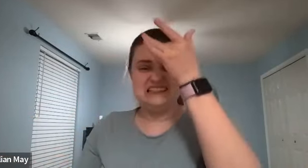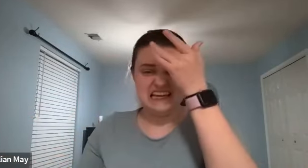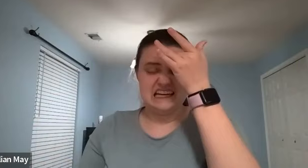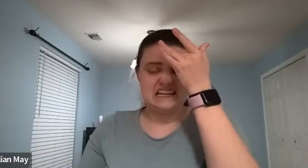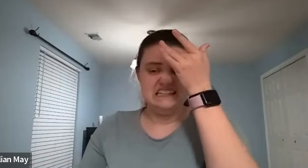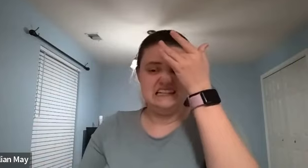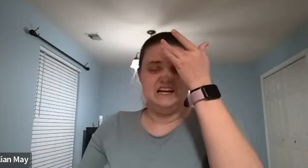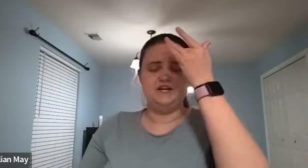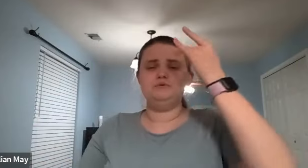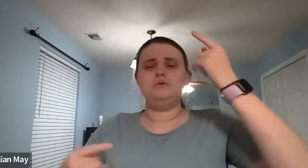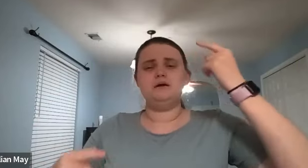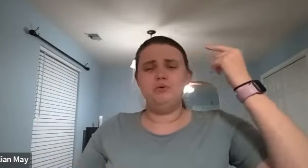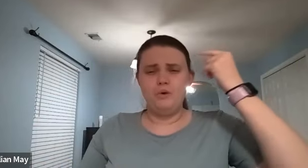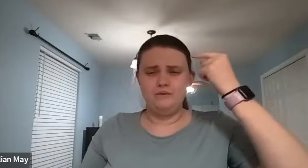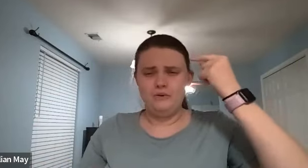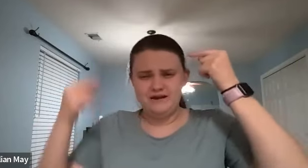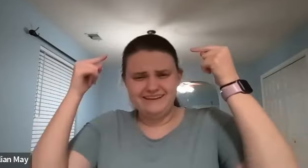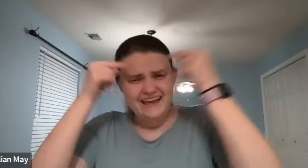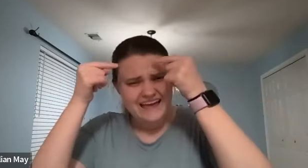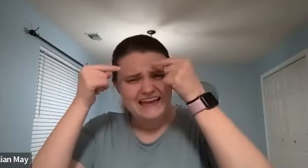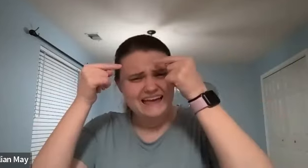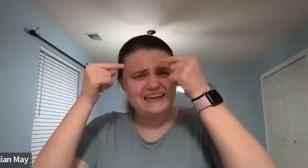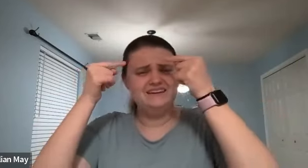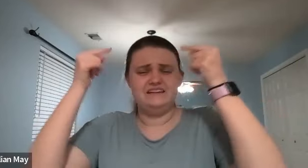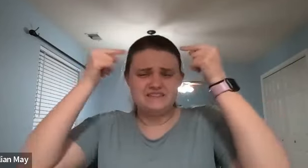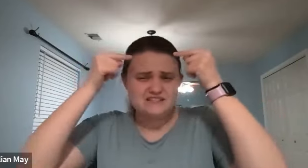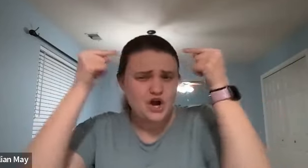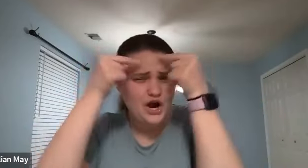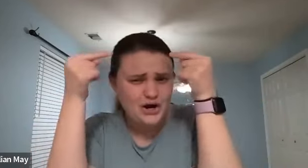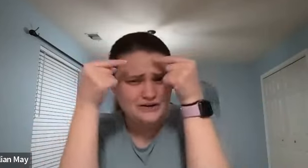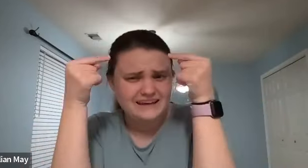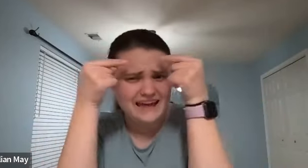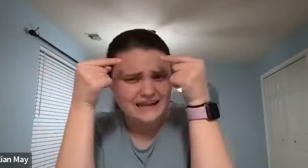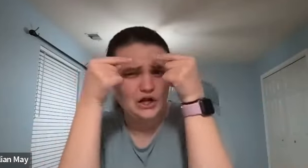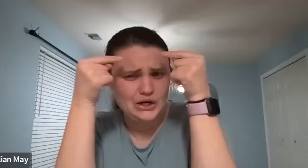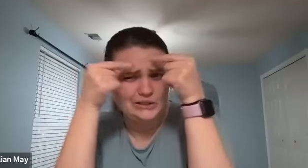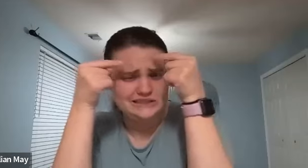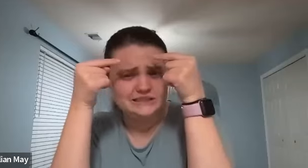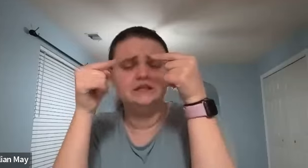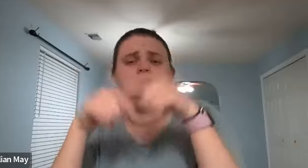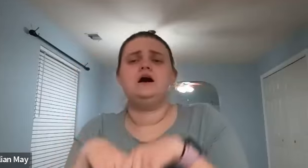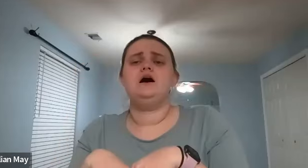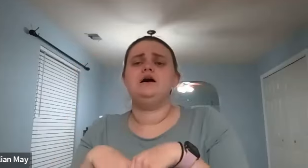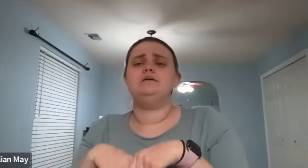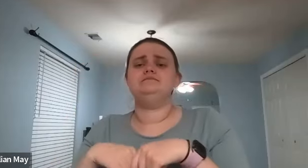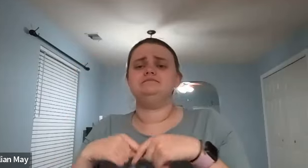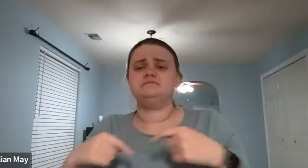sick. You would want to point where, like head, like this is hurt, like headache, hurt.